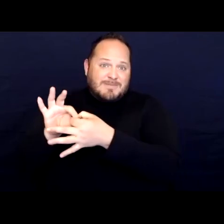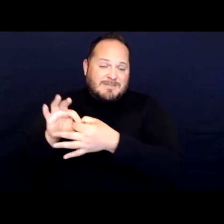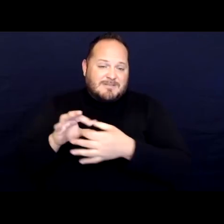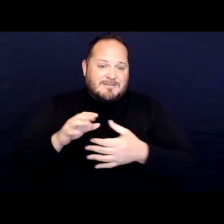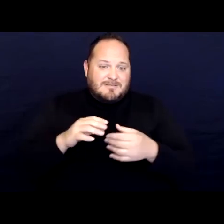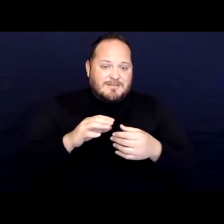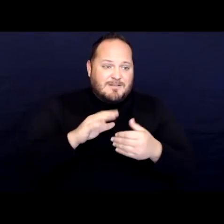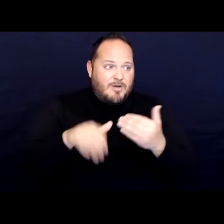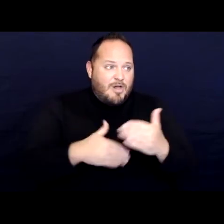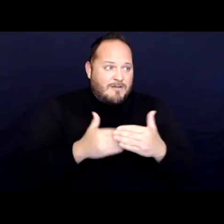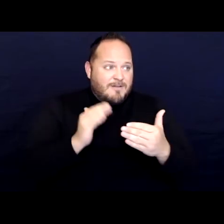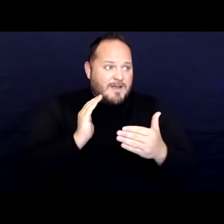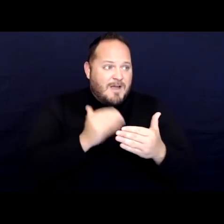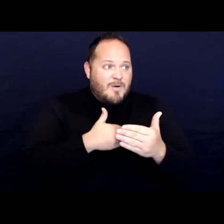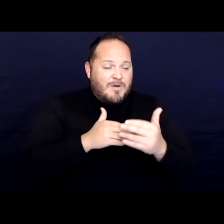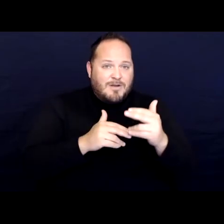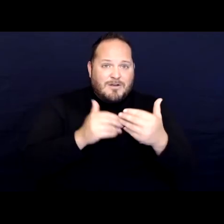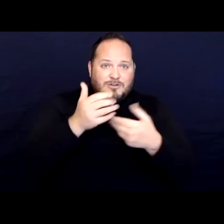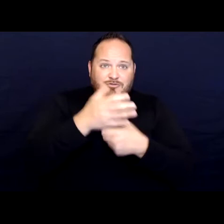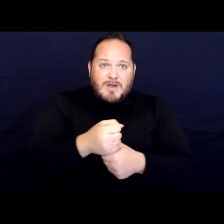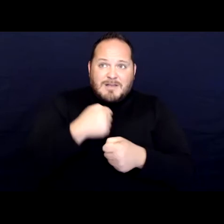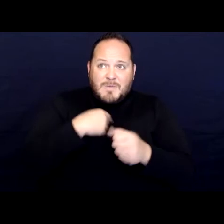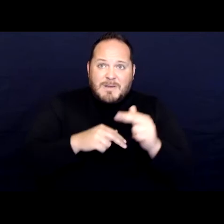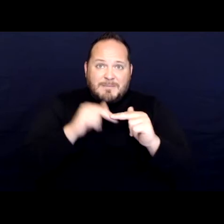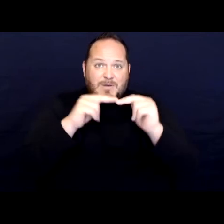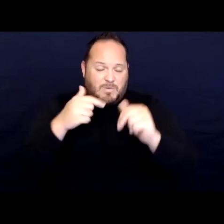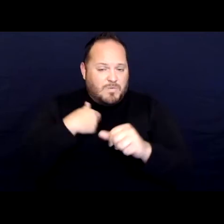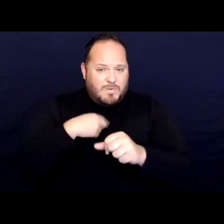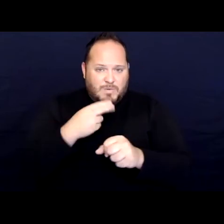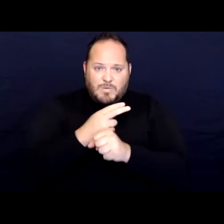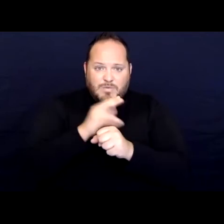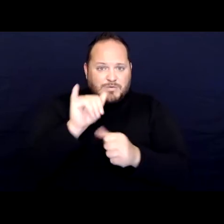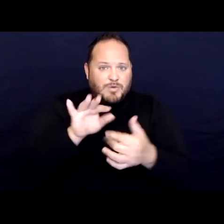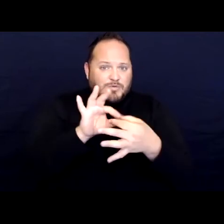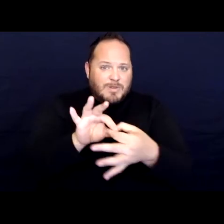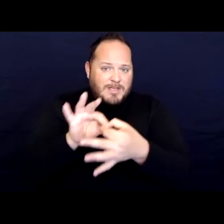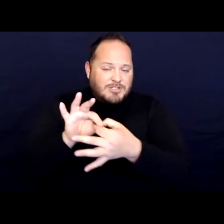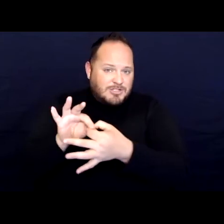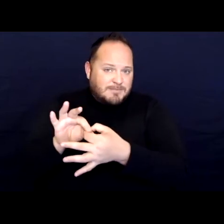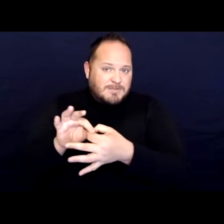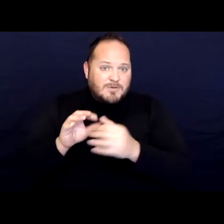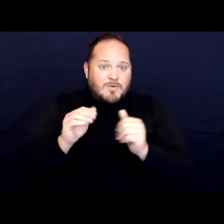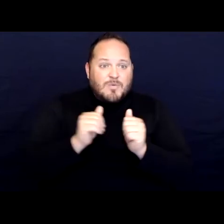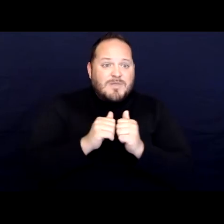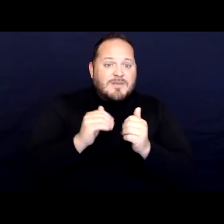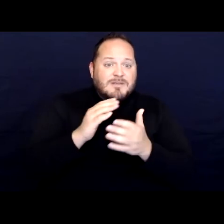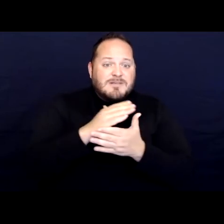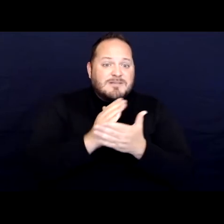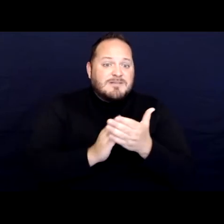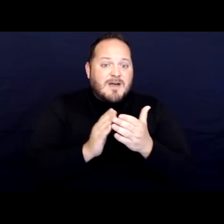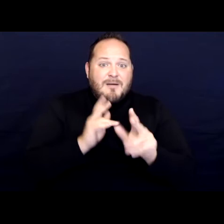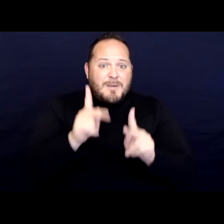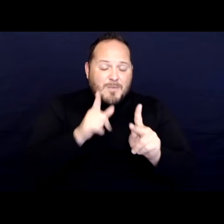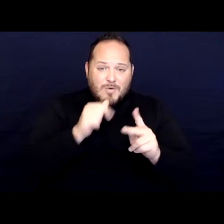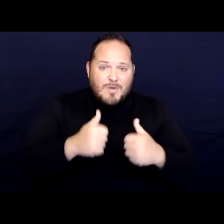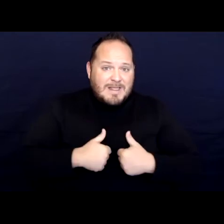that we were building, um, with folks, that had existed literally, across the street from